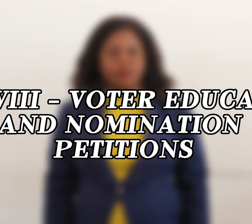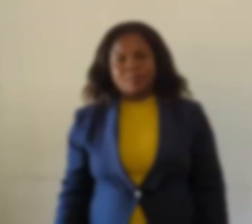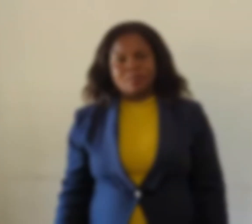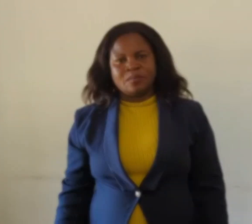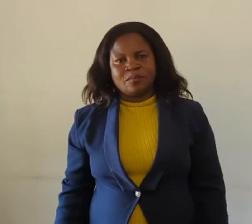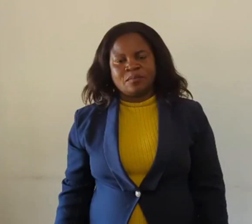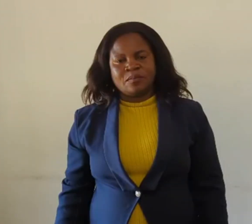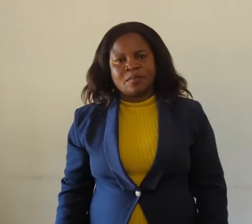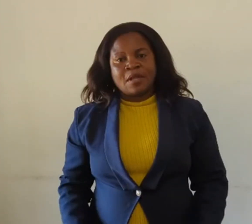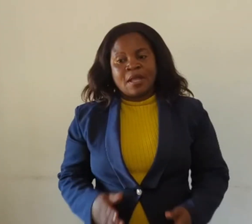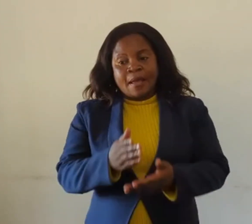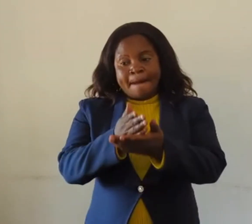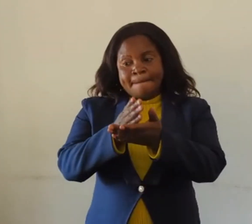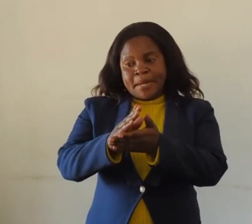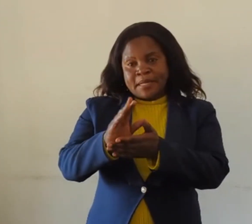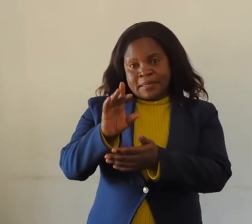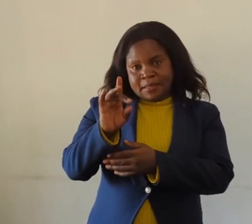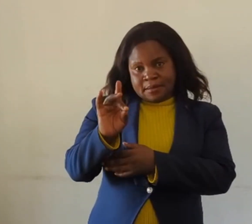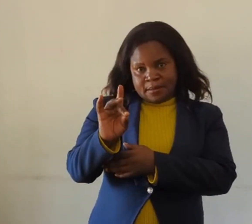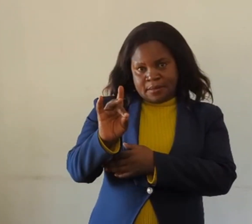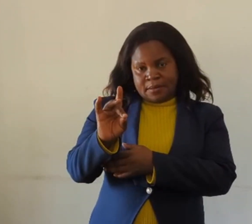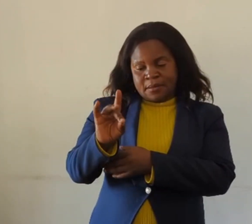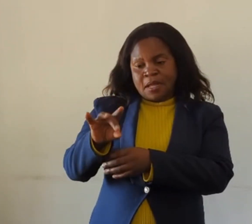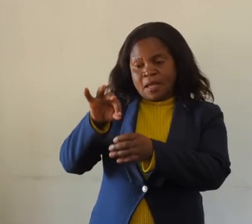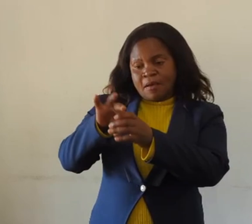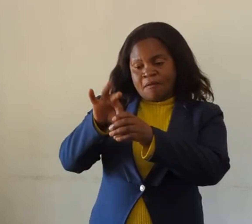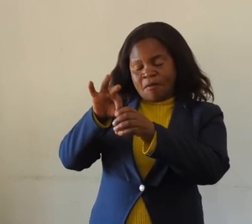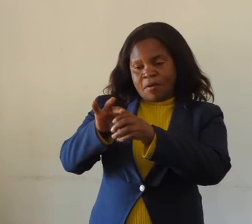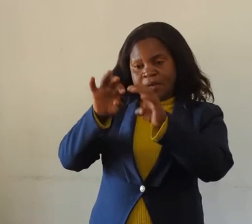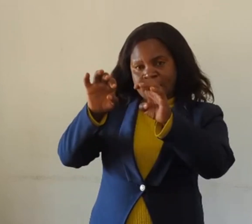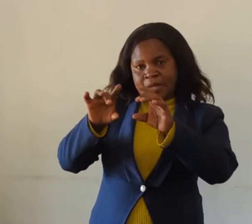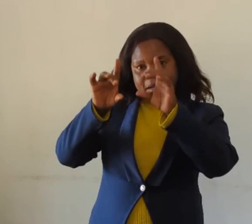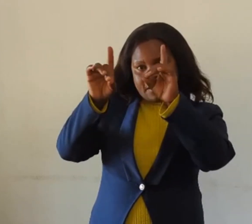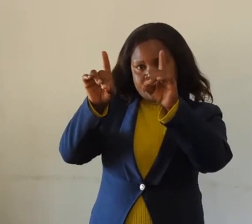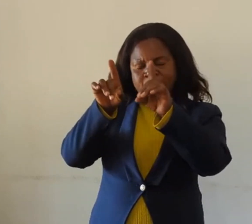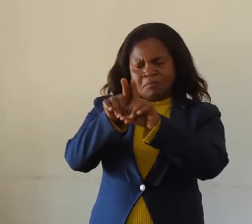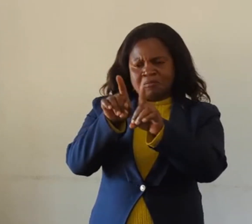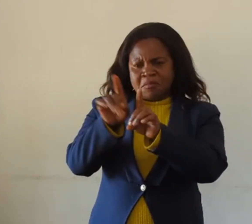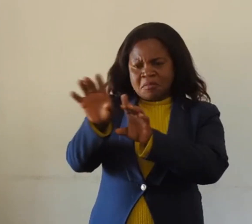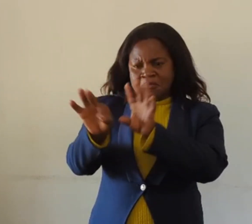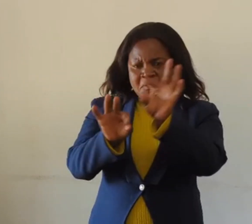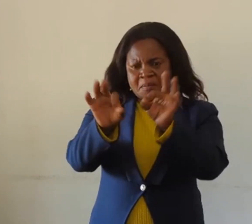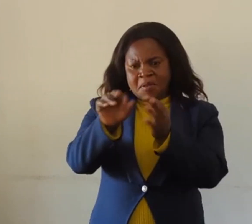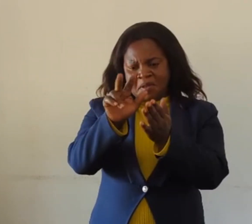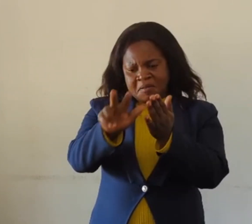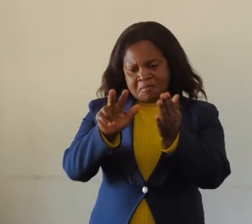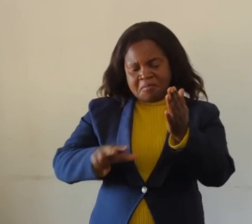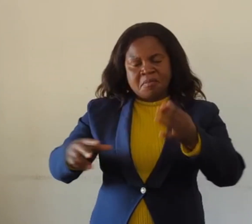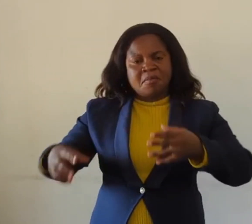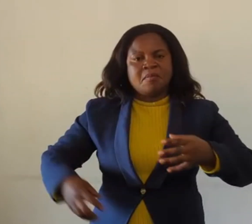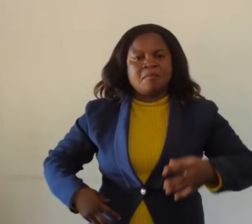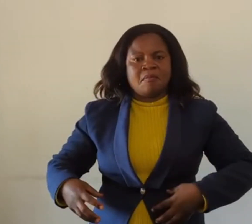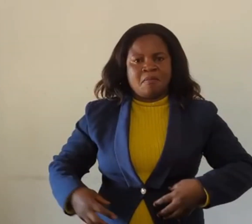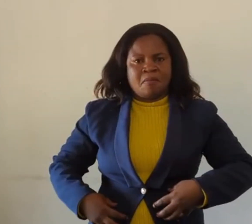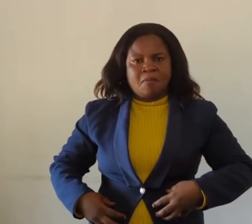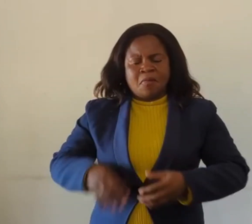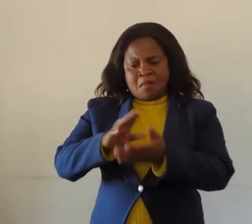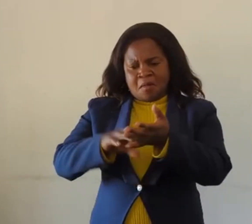Part 8. Voter education and nomination petitions. Repeal and replacement of Section